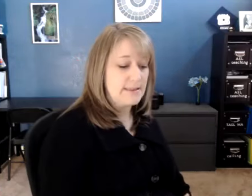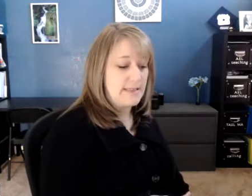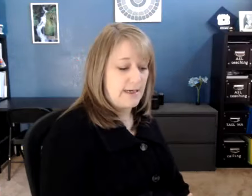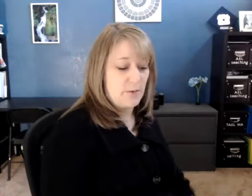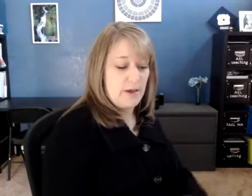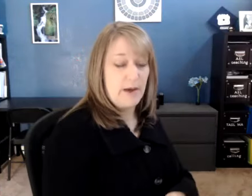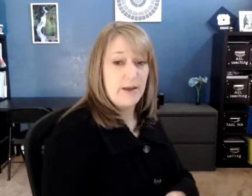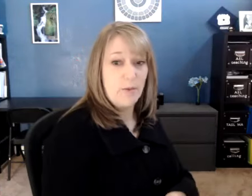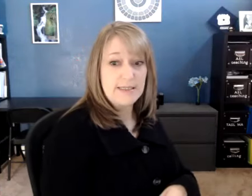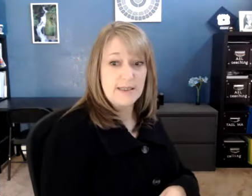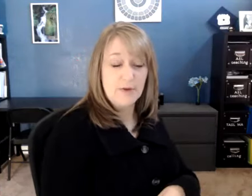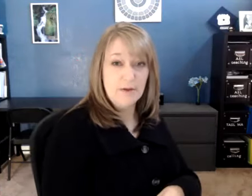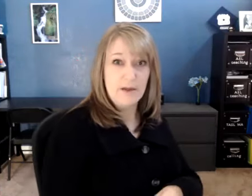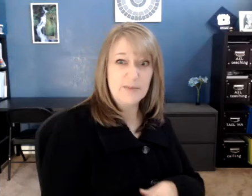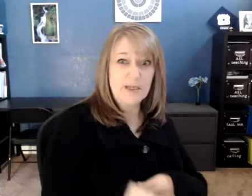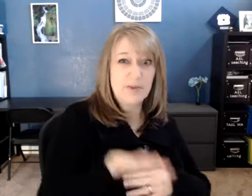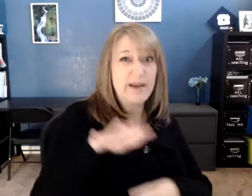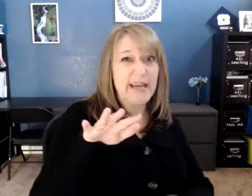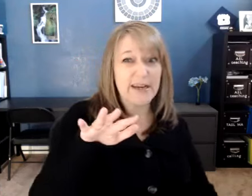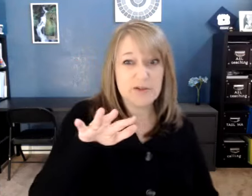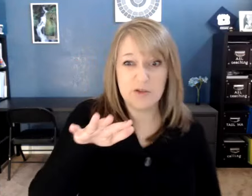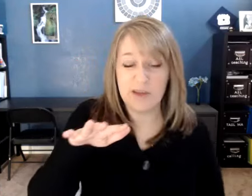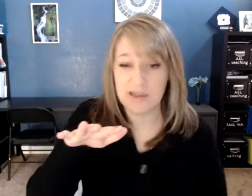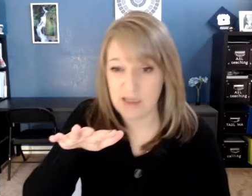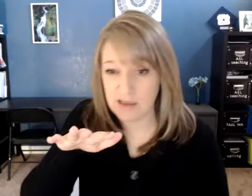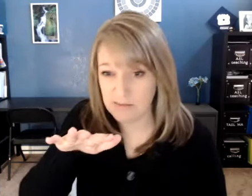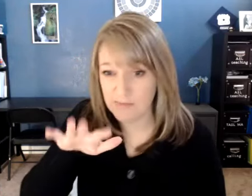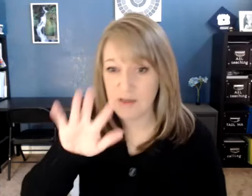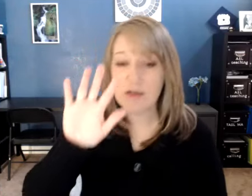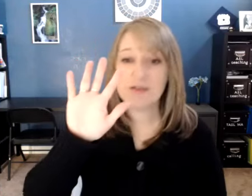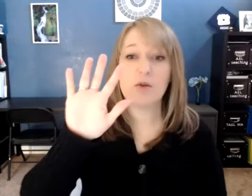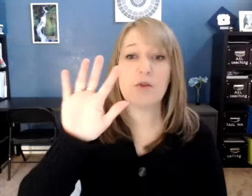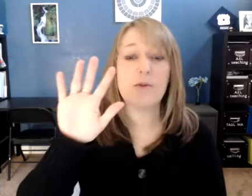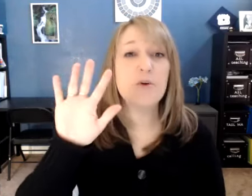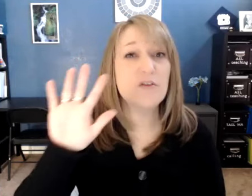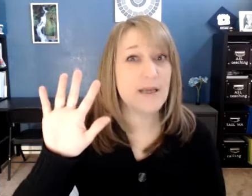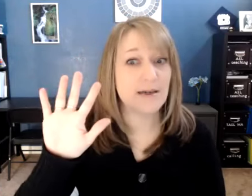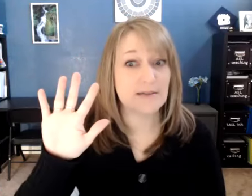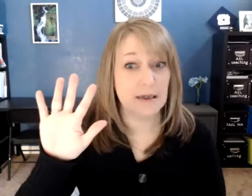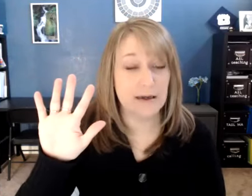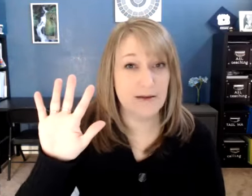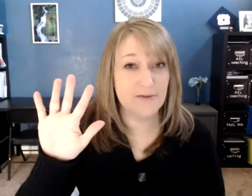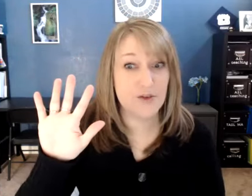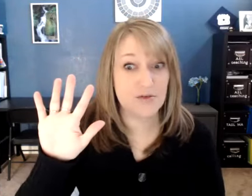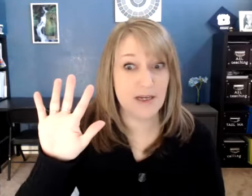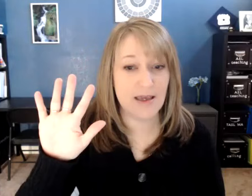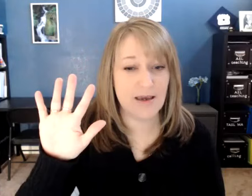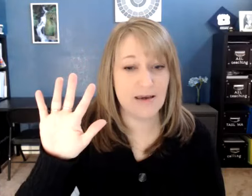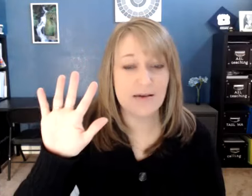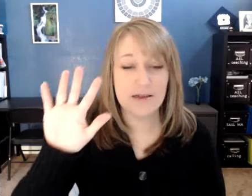hand down about at waist level. I'm going to put mine higher so you can see it. So the movement here is kind of tricky.